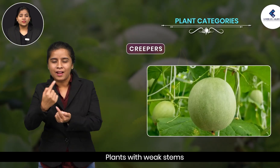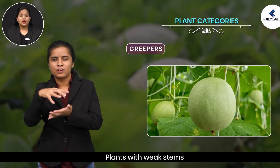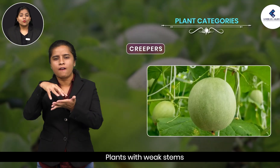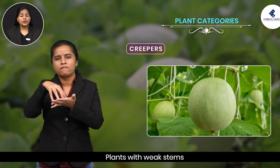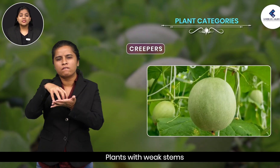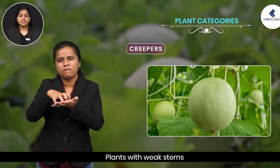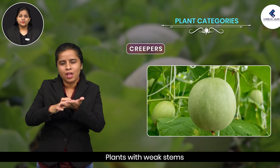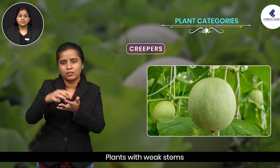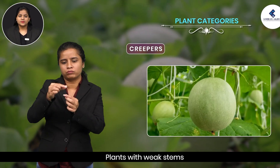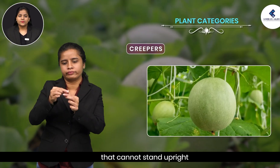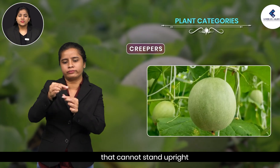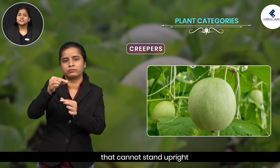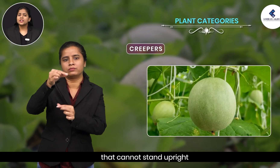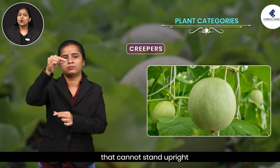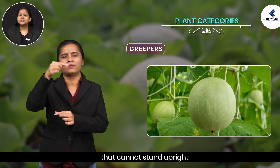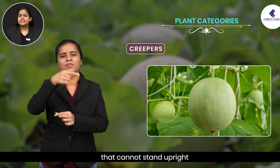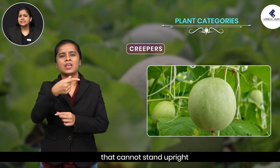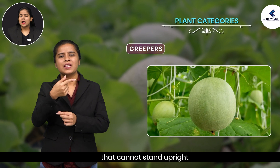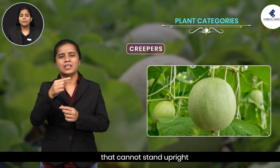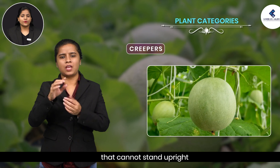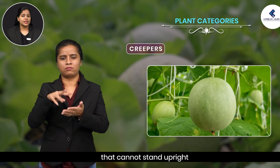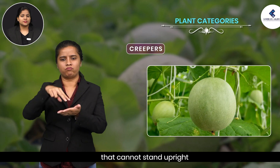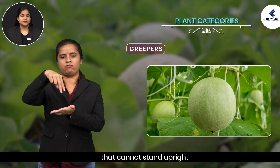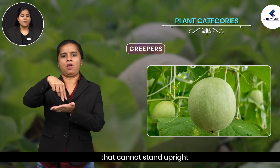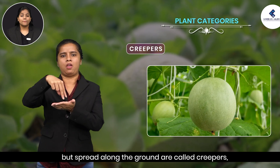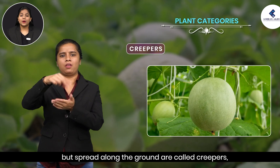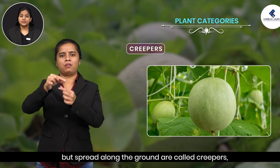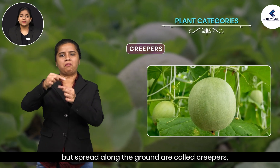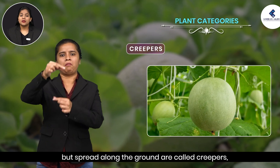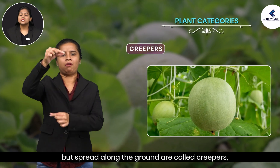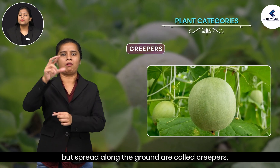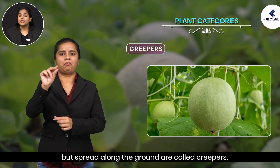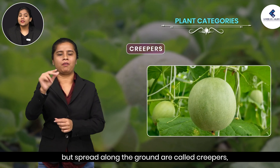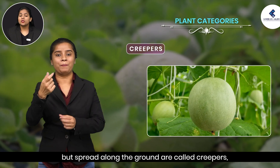Plants with weak stems that cannot stand upright